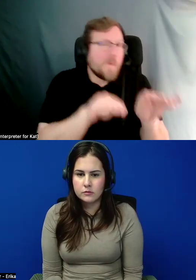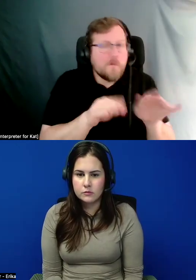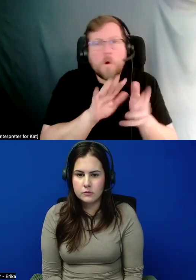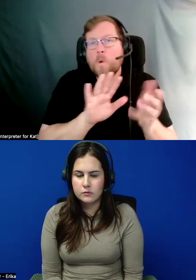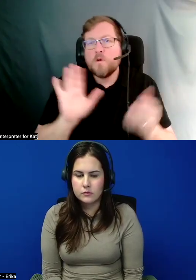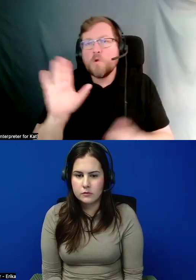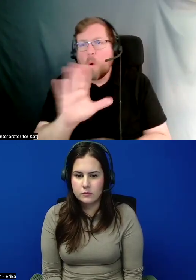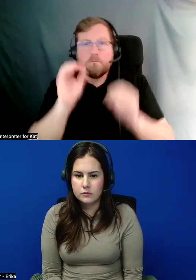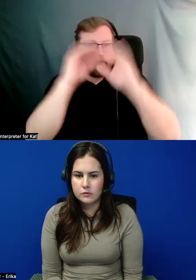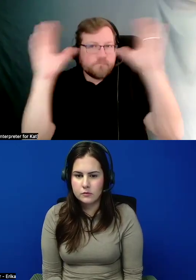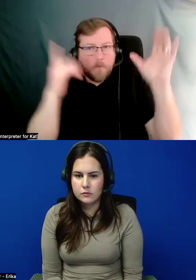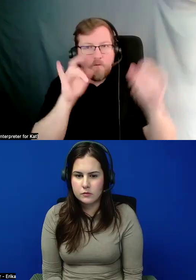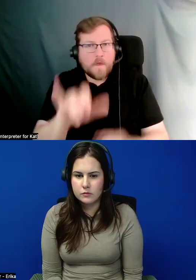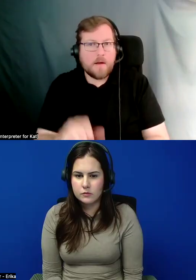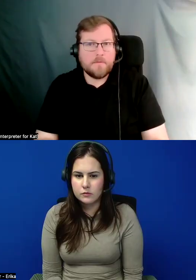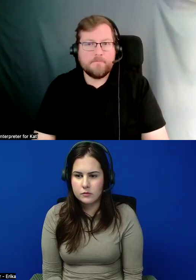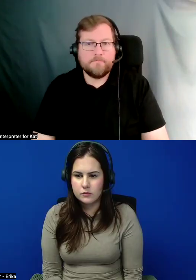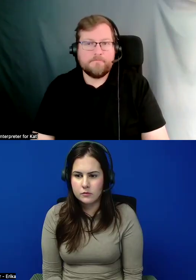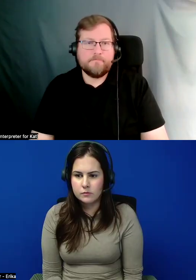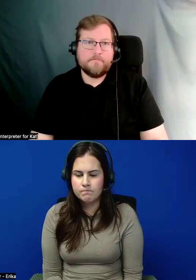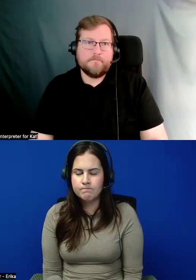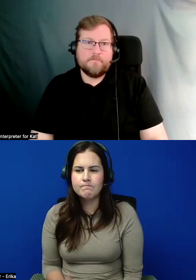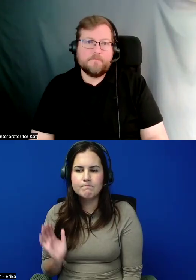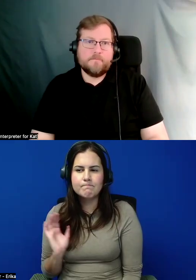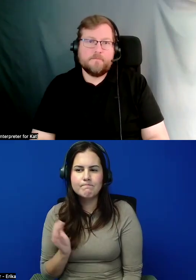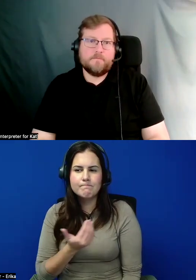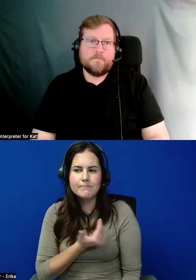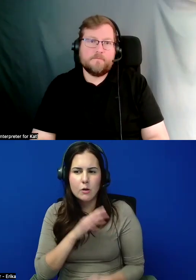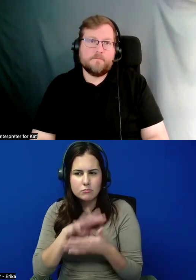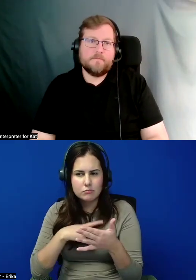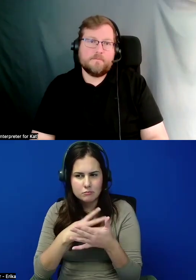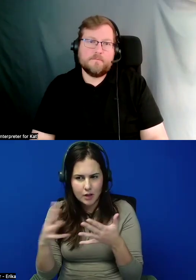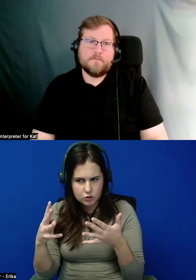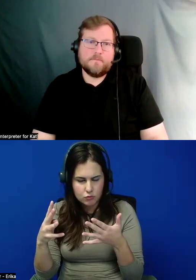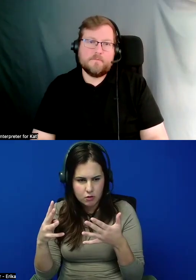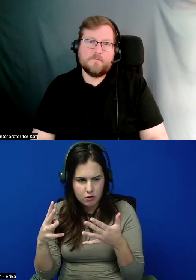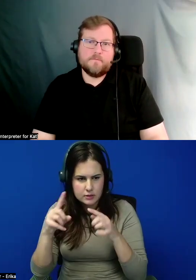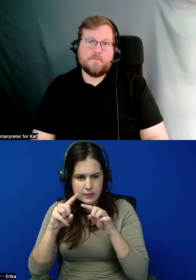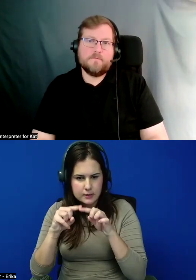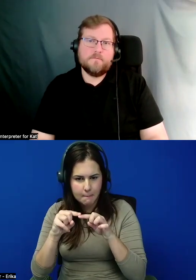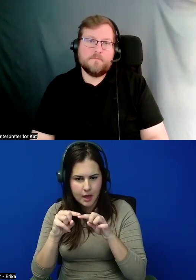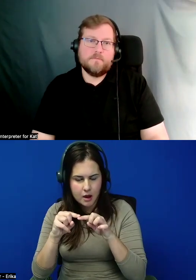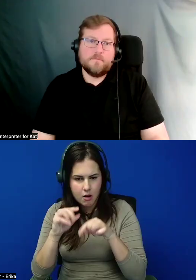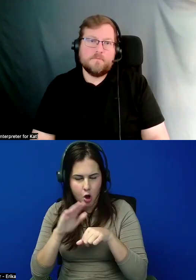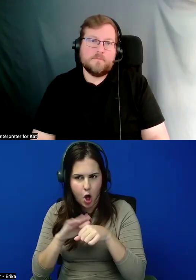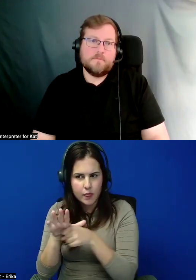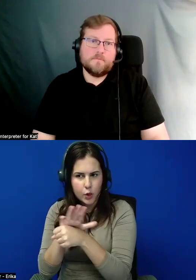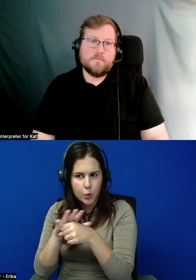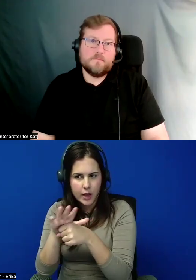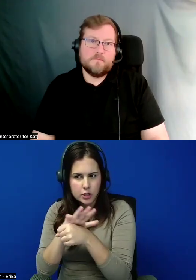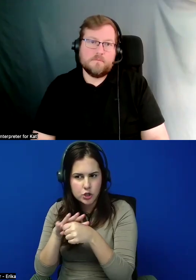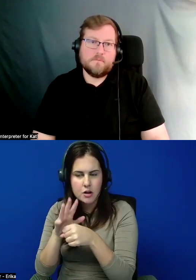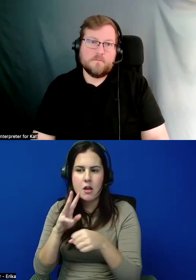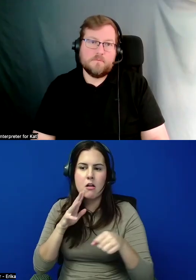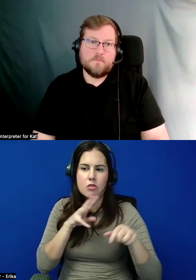the movie? Our schedule was pretty much dictated by the location and the river, like